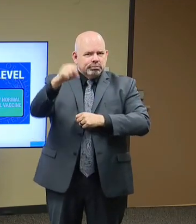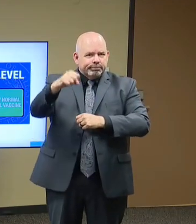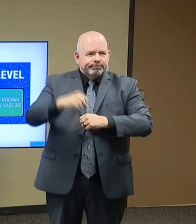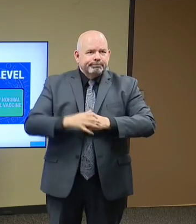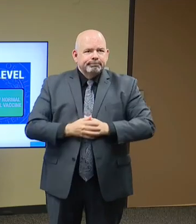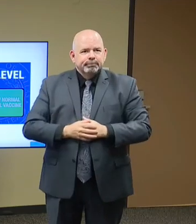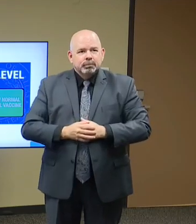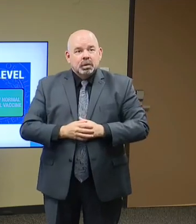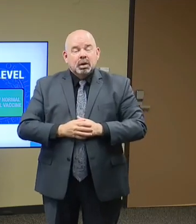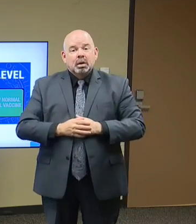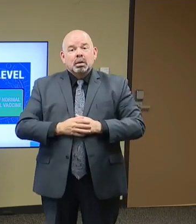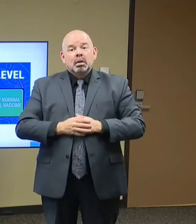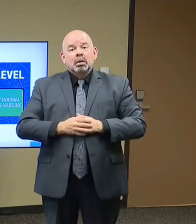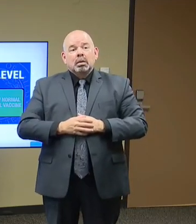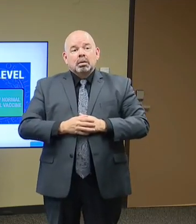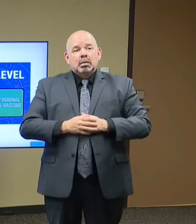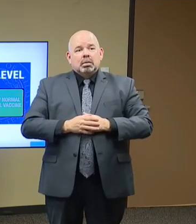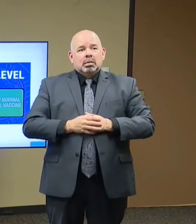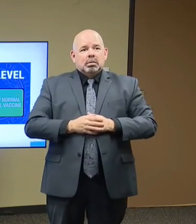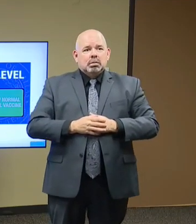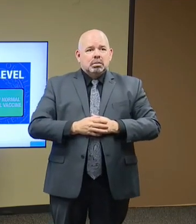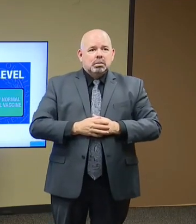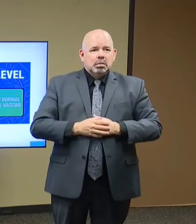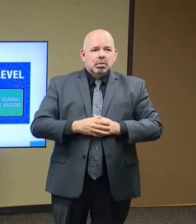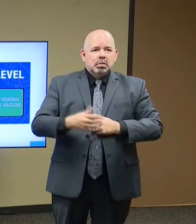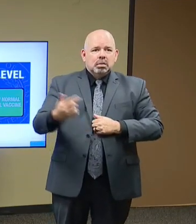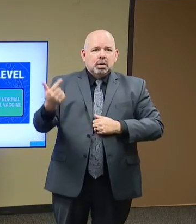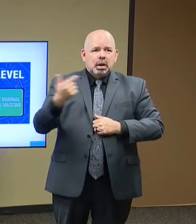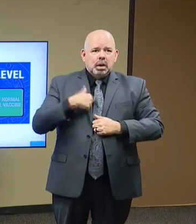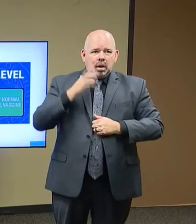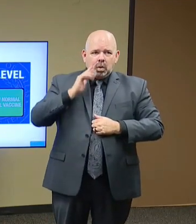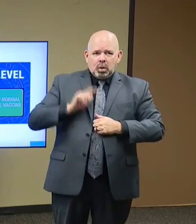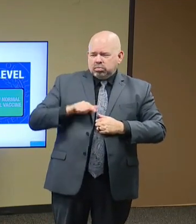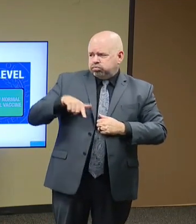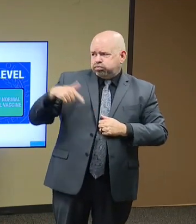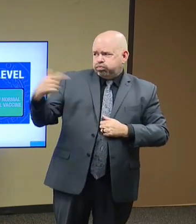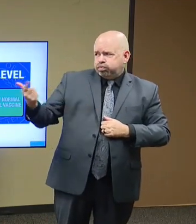as well. And so now I will turn it over to Dr. Phil Huang.